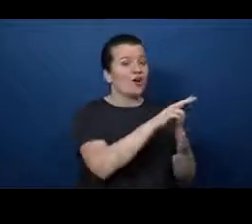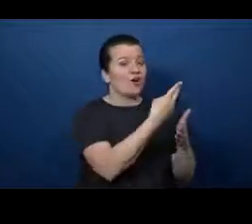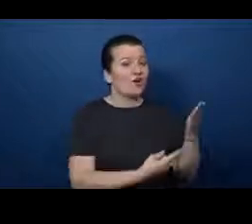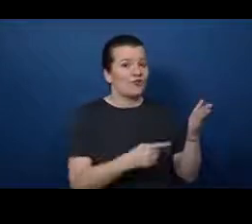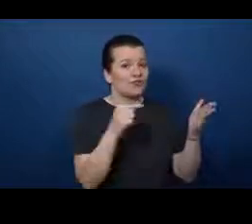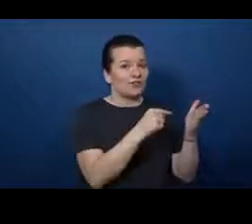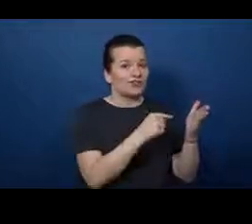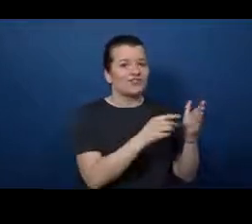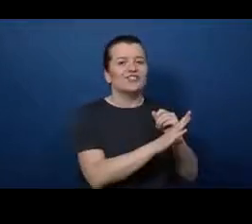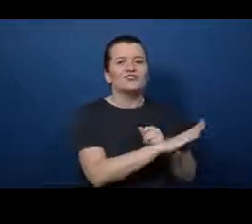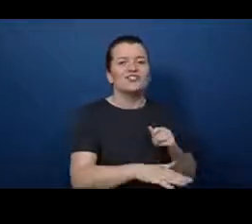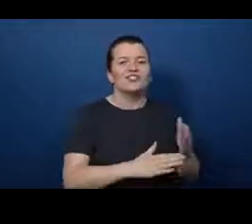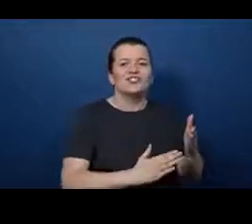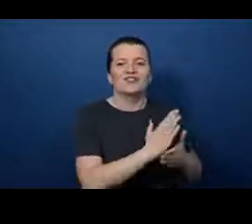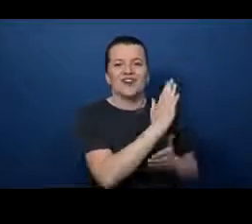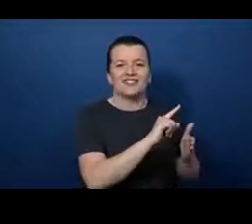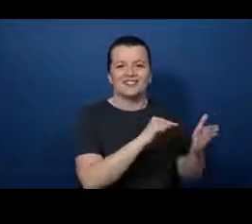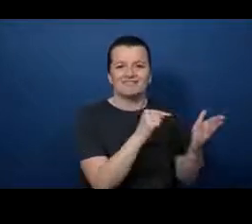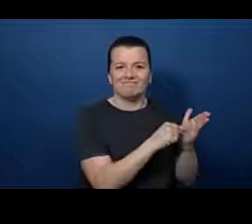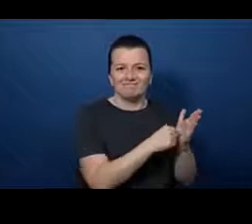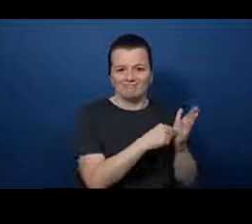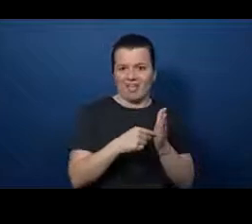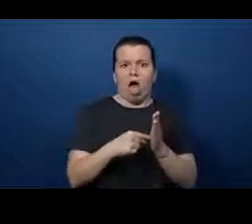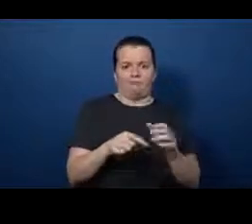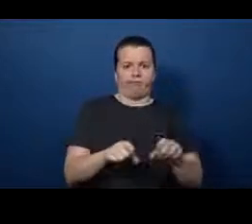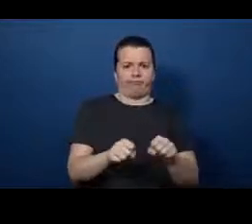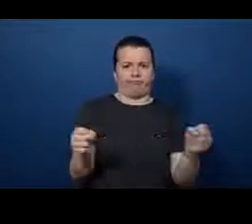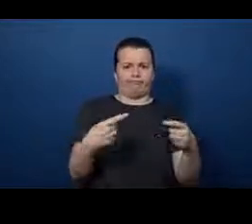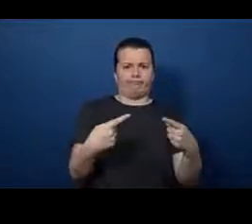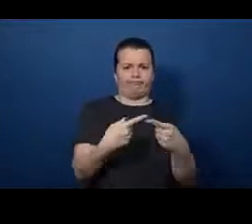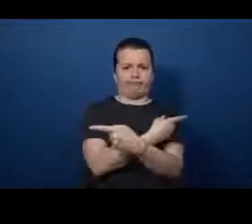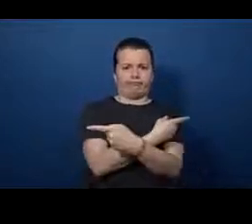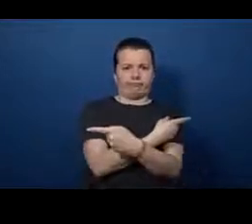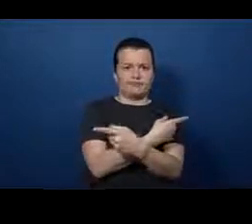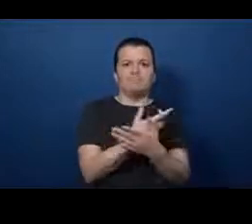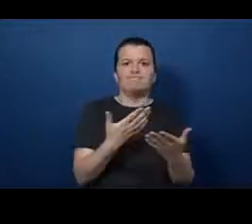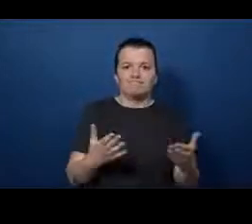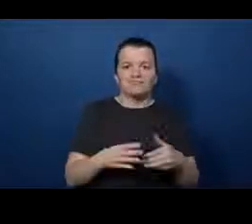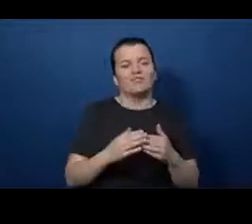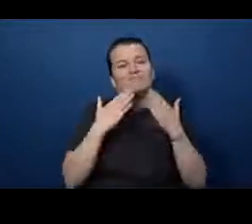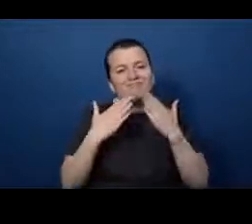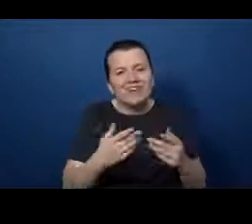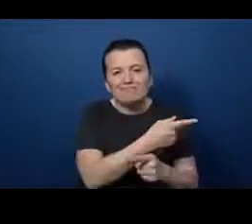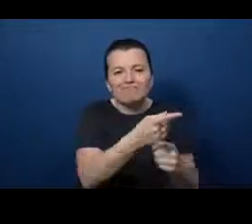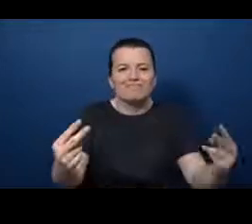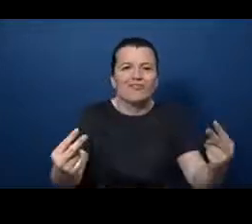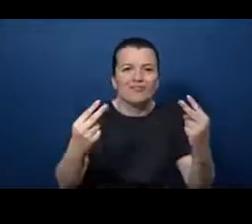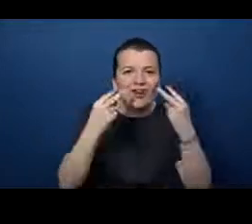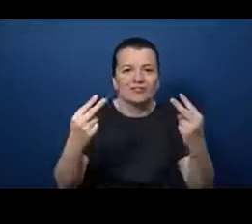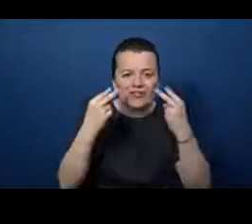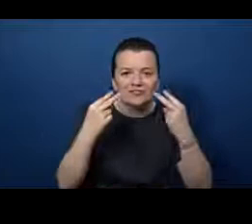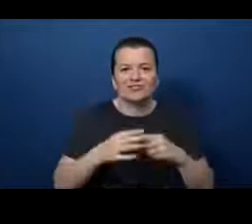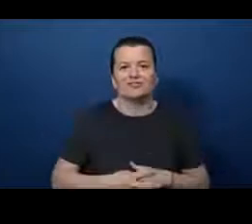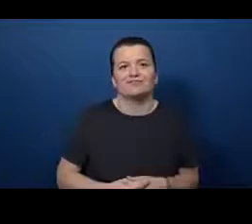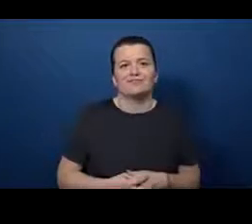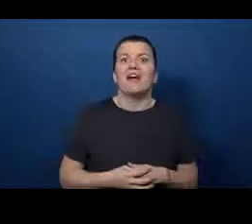Child. That is why we are particularly glad that all of you is joining us today, so we can look closer